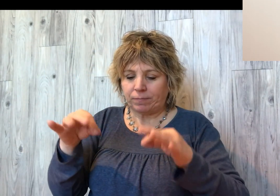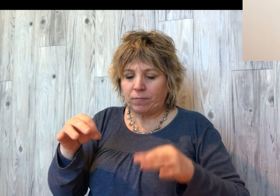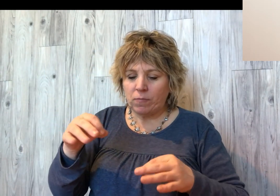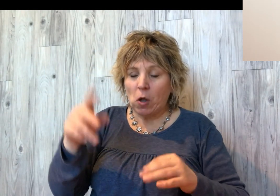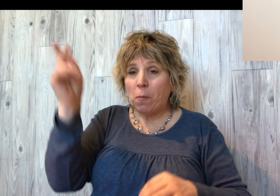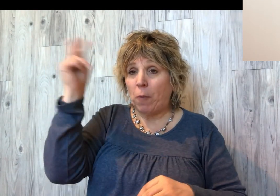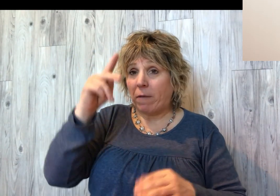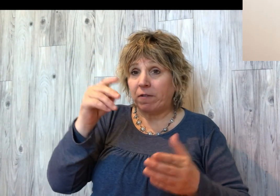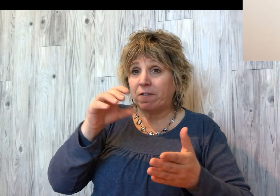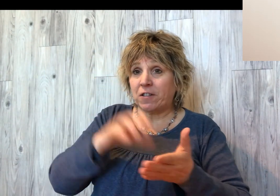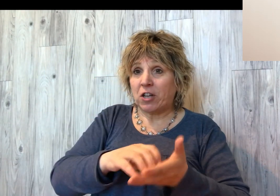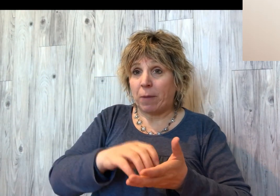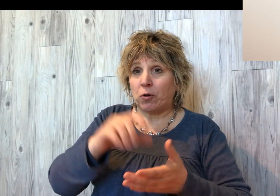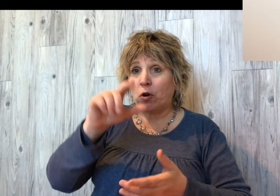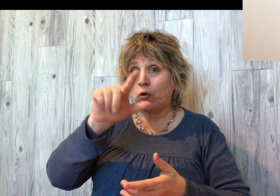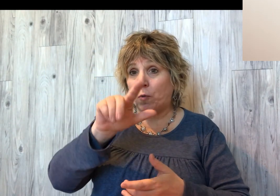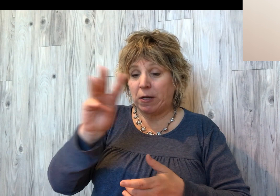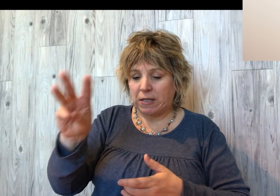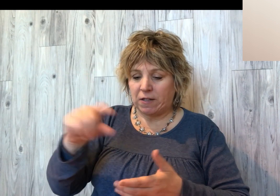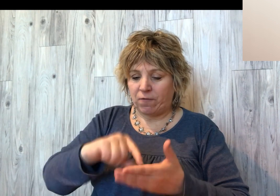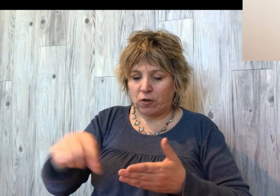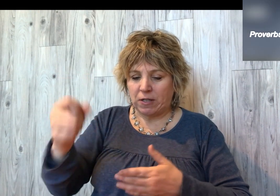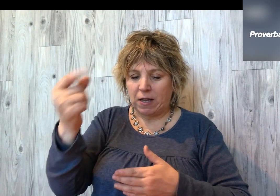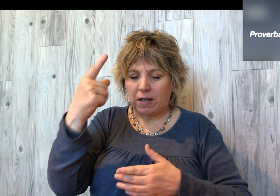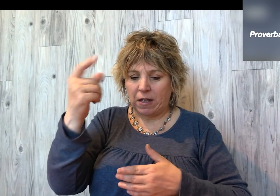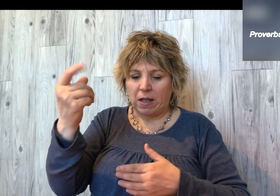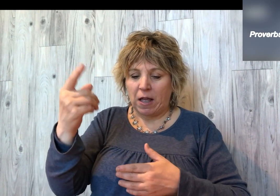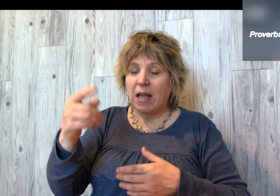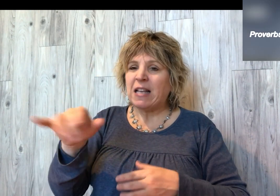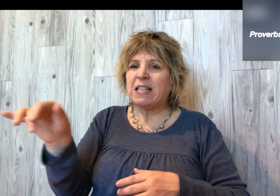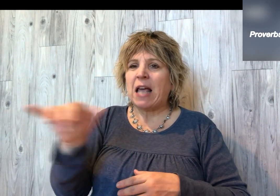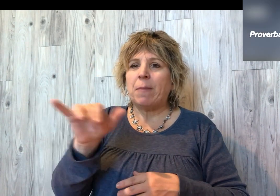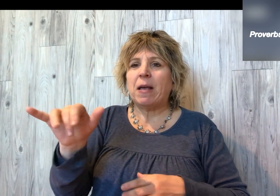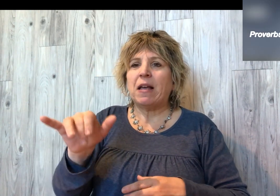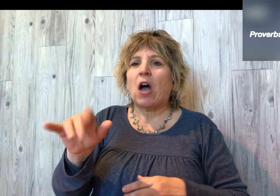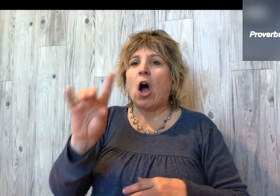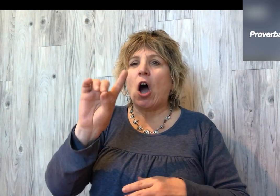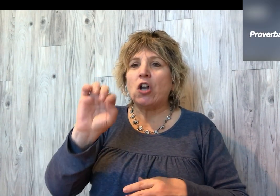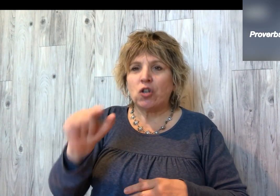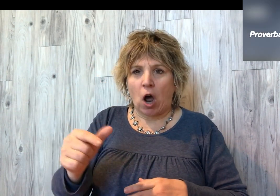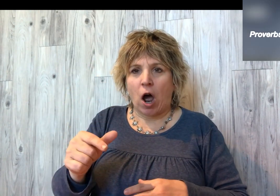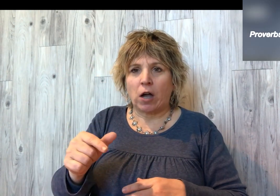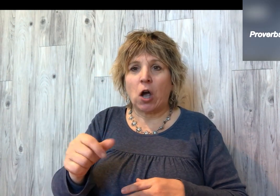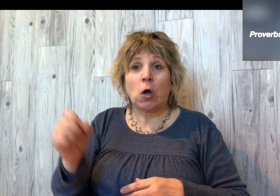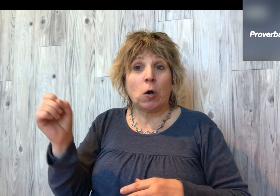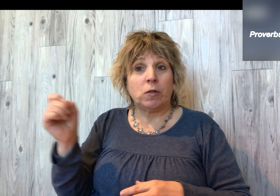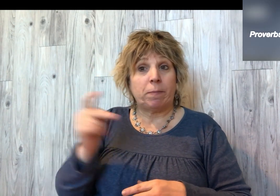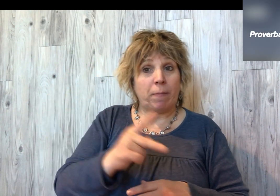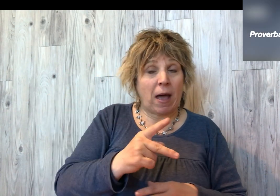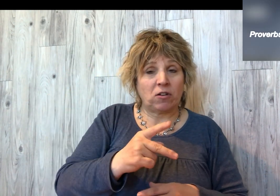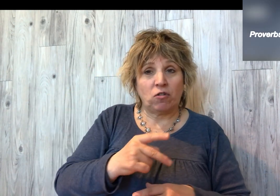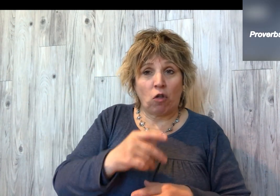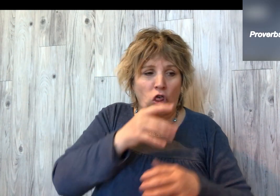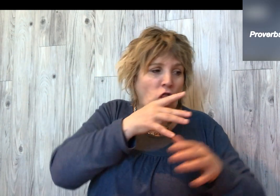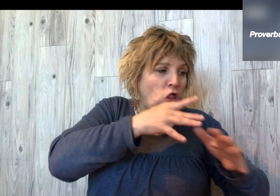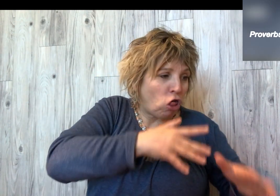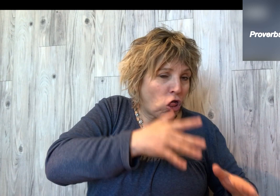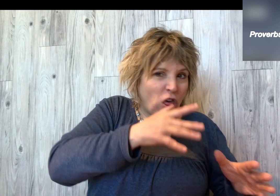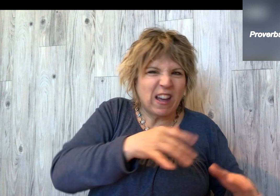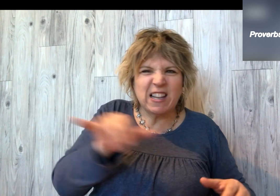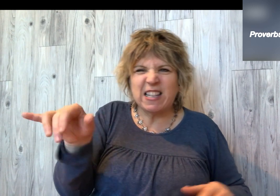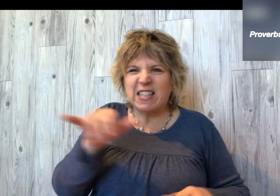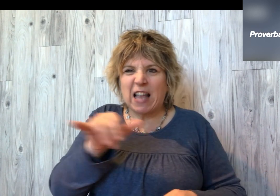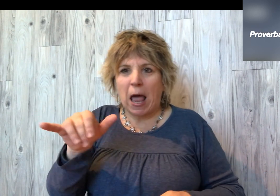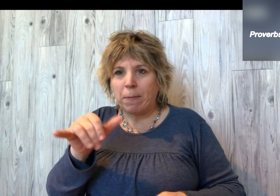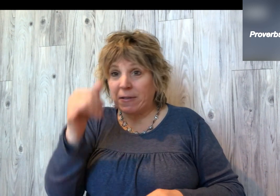there. Proverbs 26, verse 11 says this, as a dog returns to its vomit, come on, so